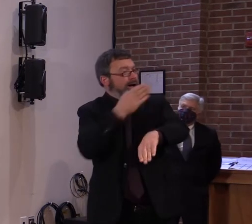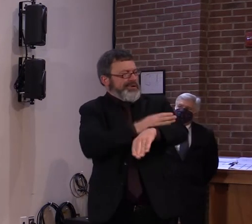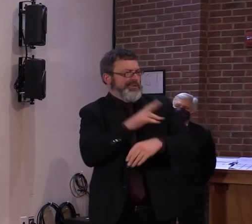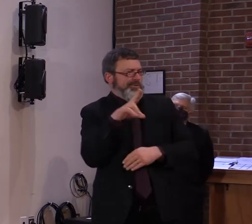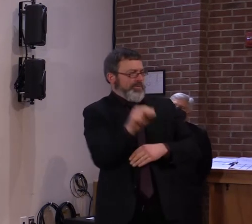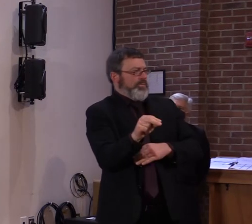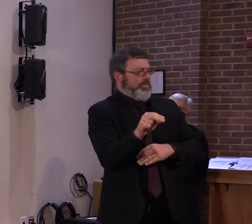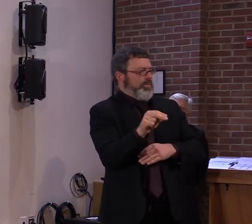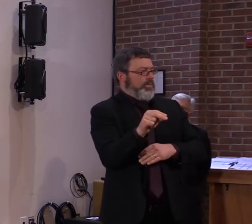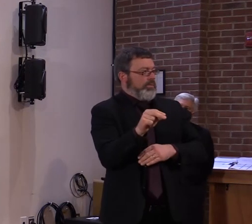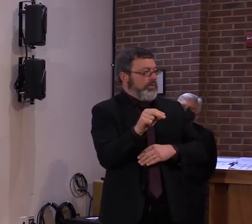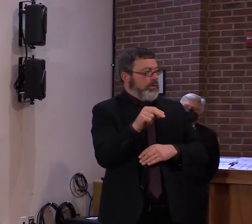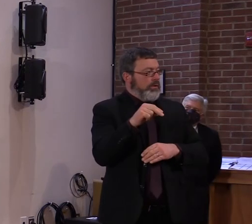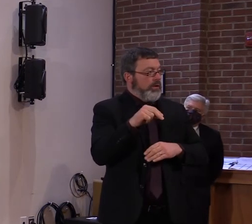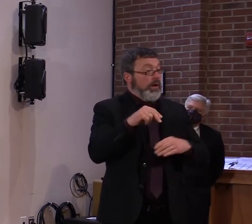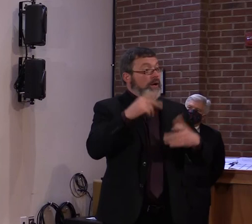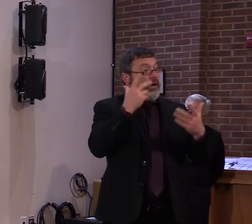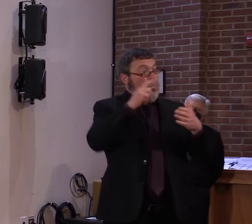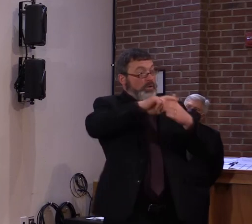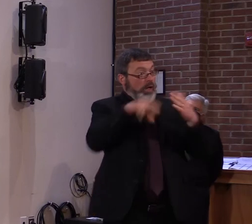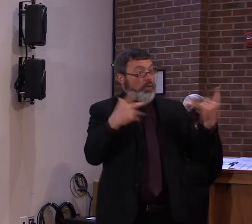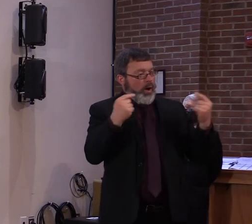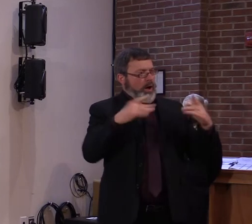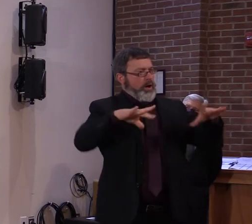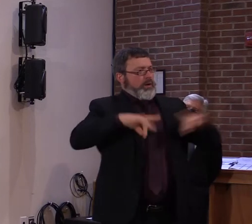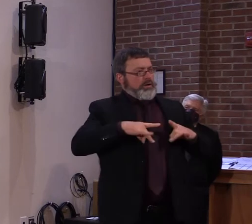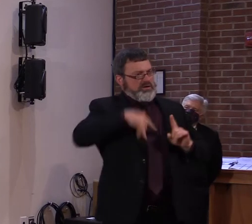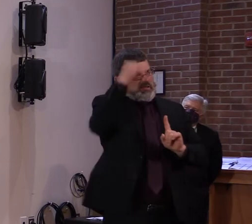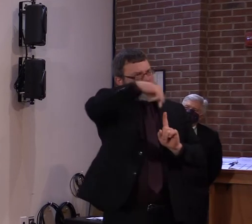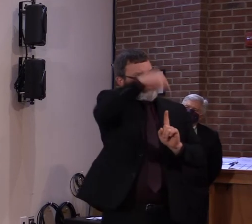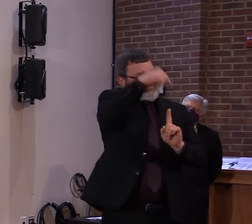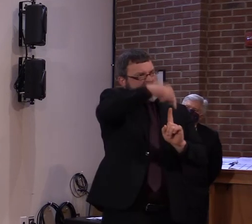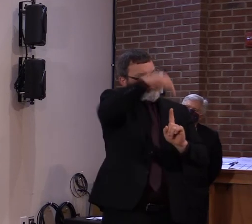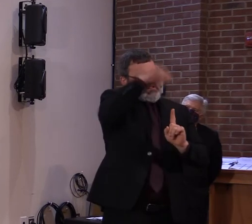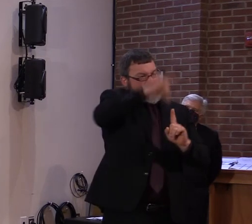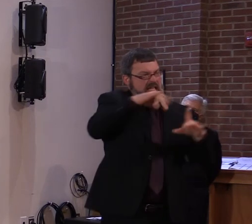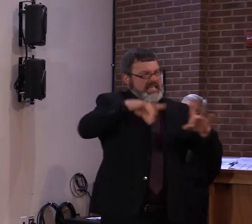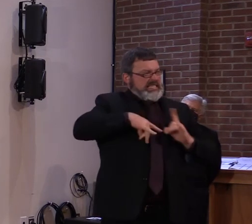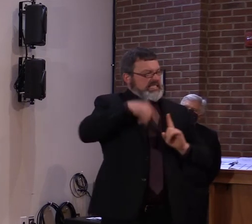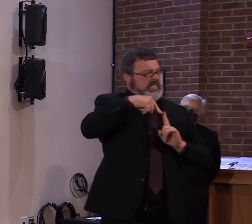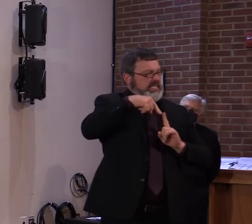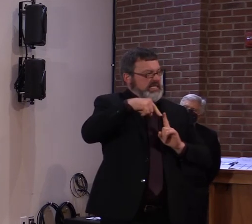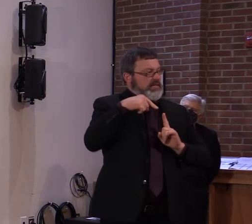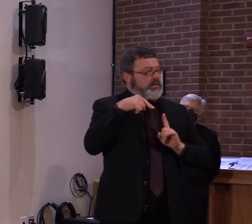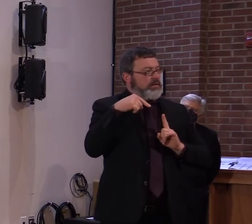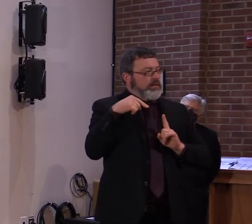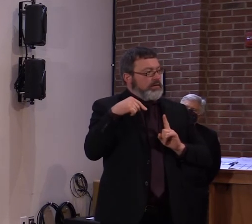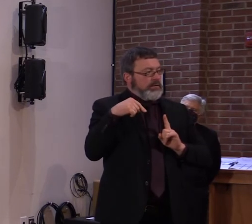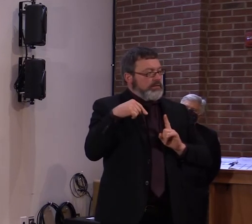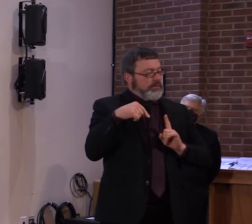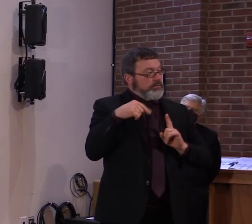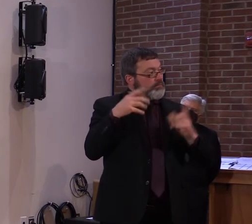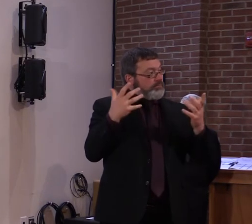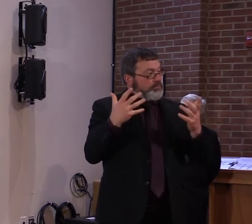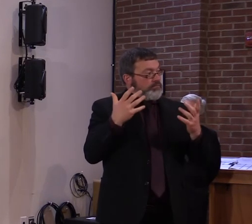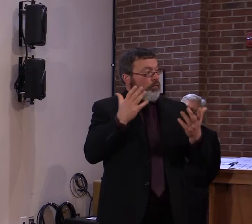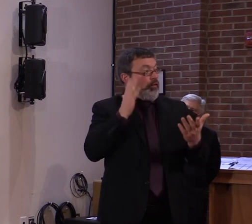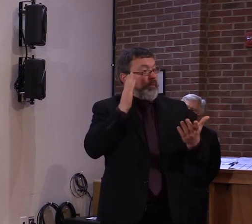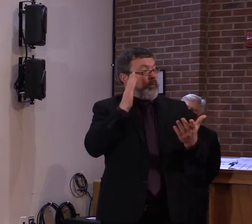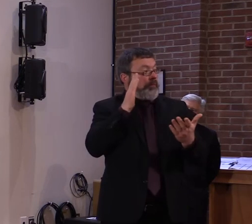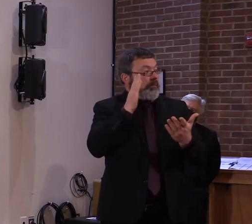not. However, that does not mean that this proves that we should not wear